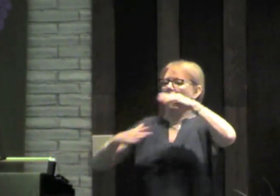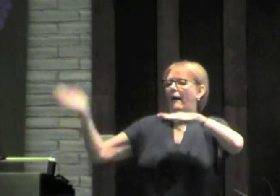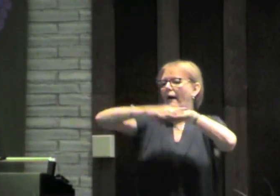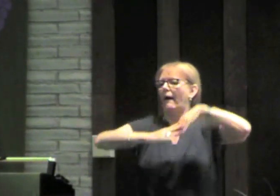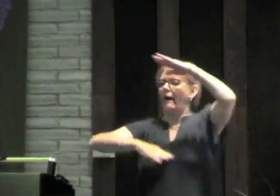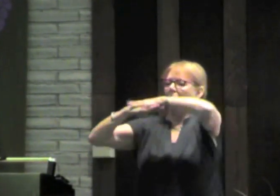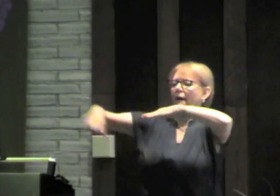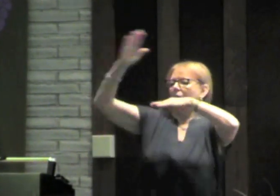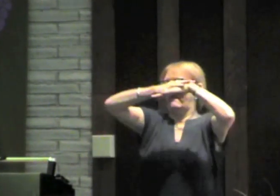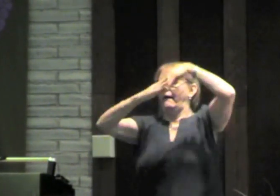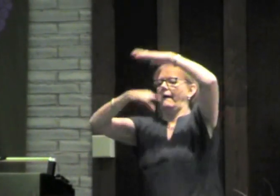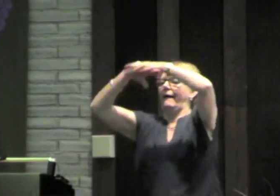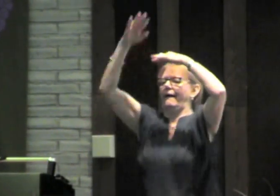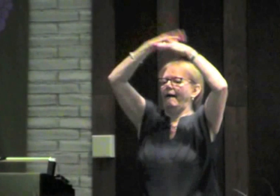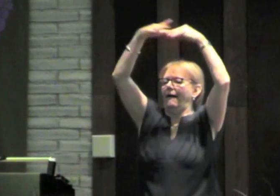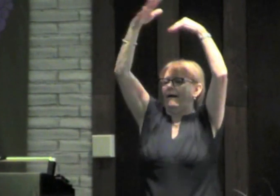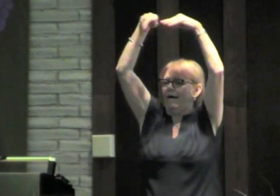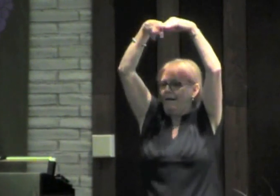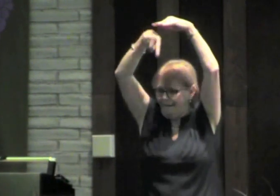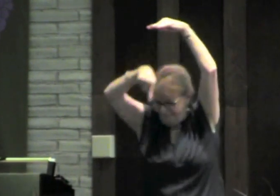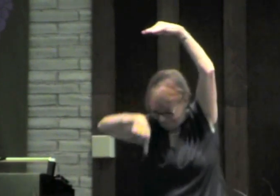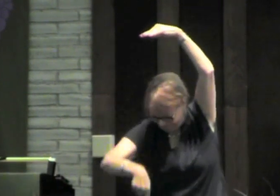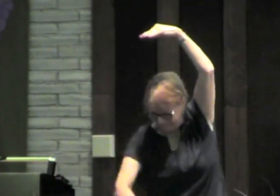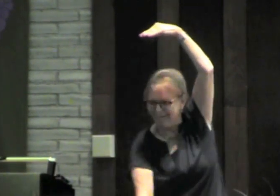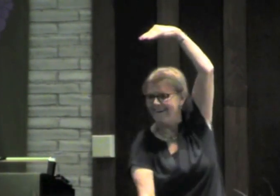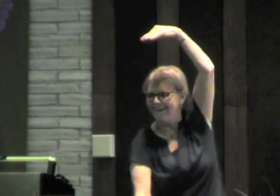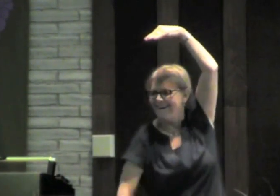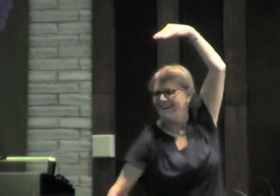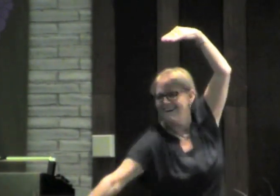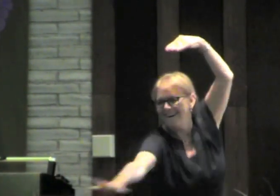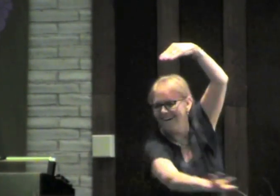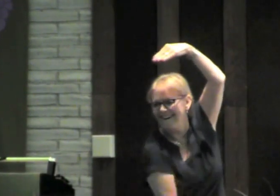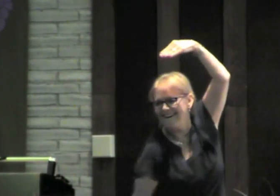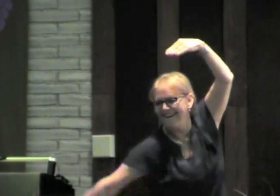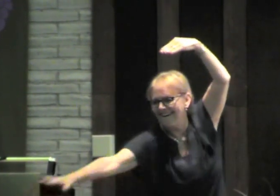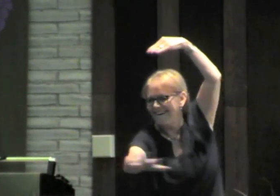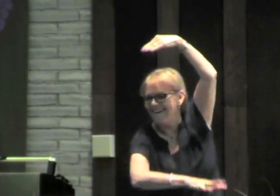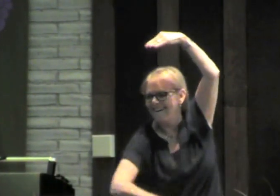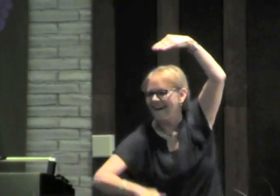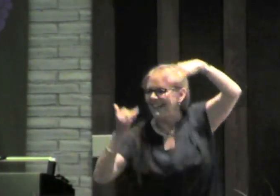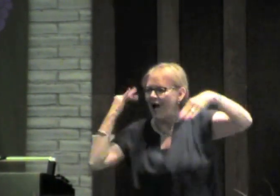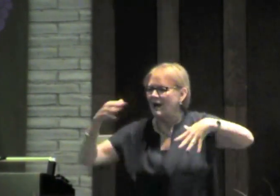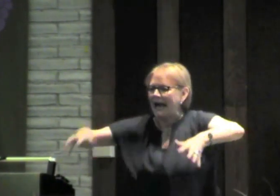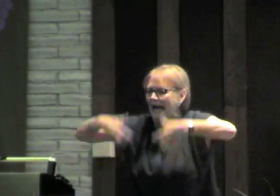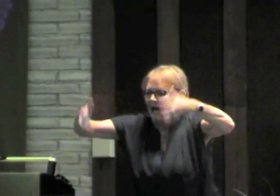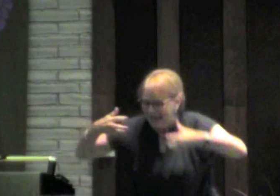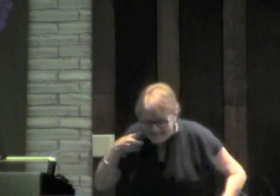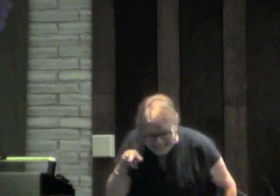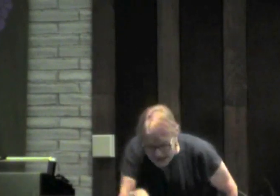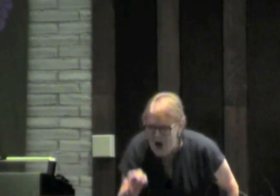while they had wars, then they would build on top of the city. So really the ruins were under the ground.